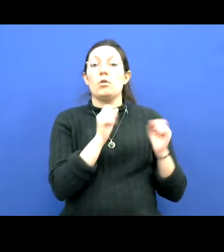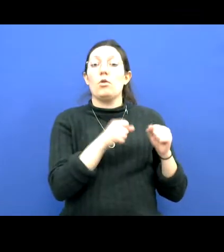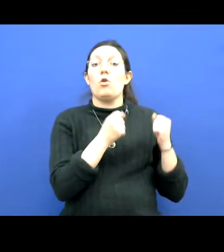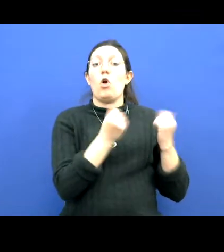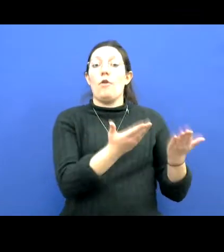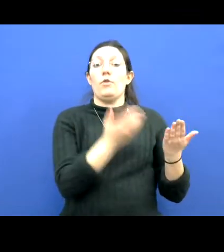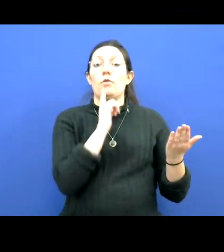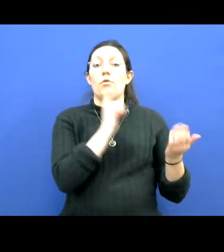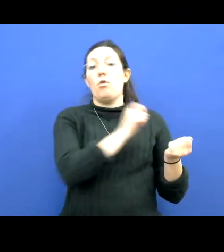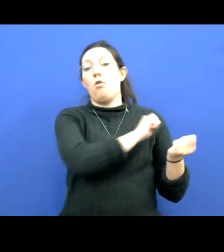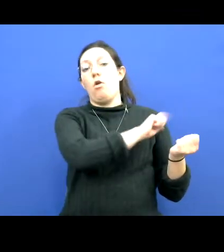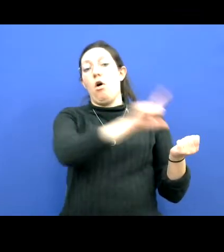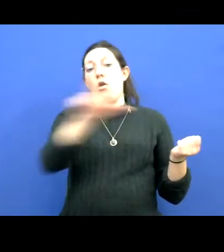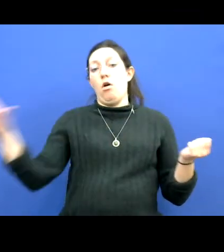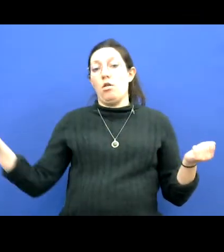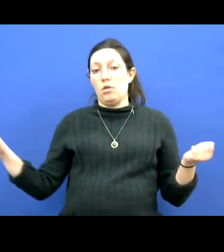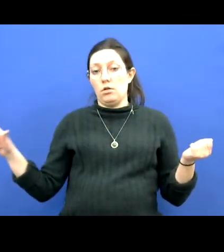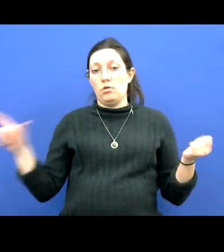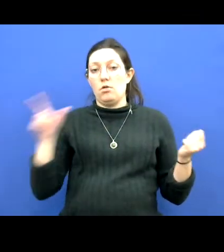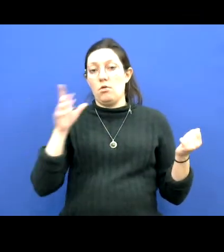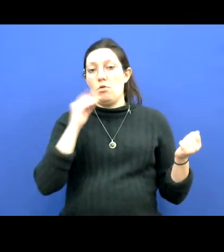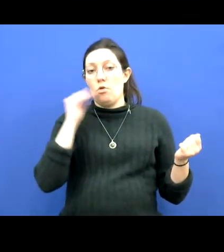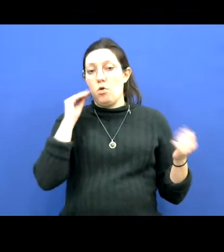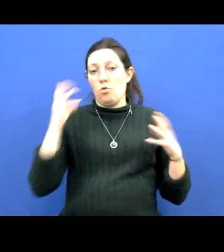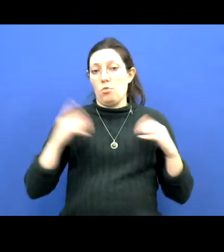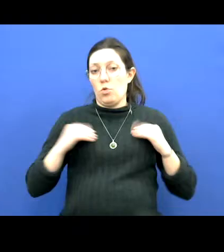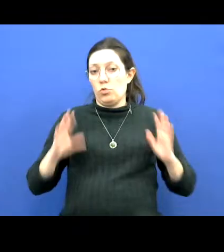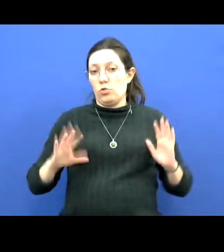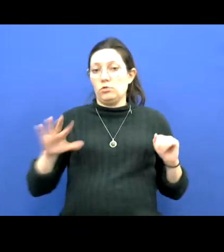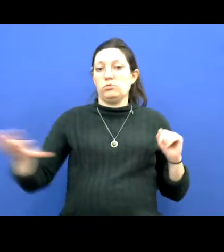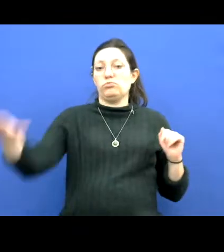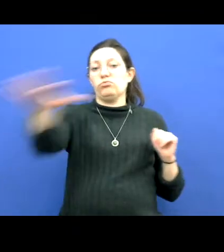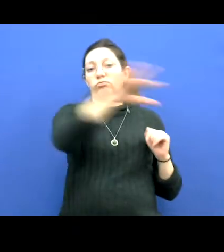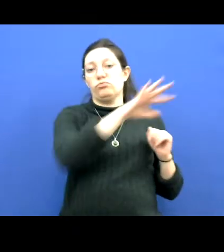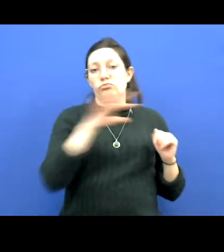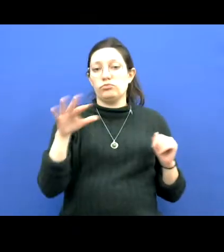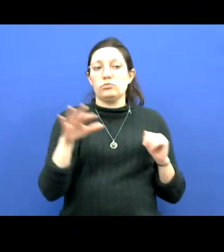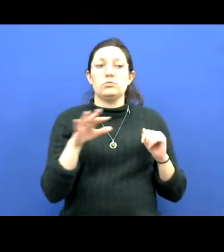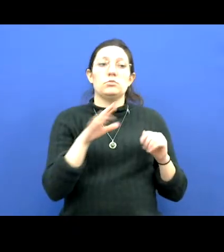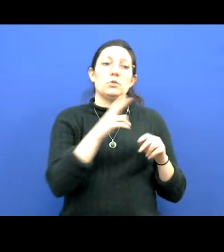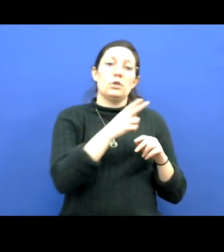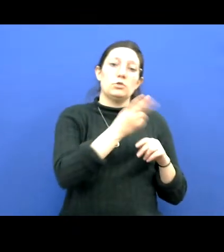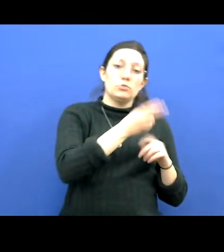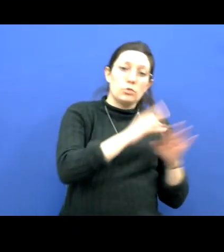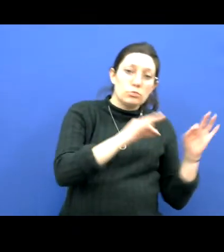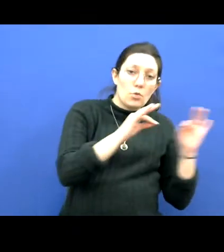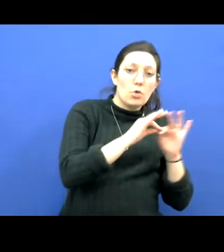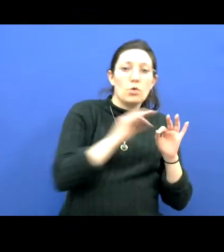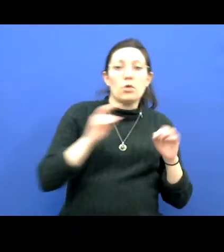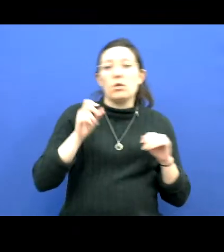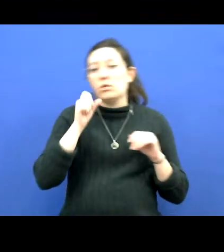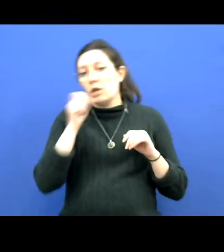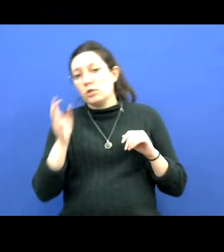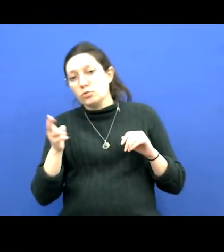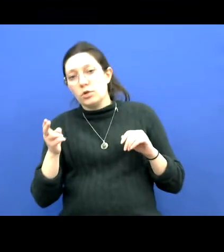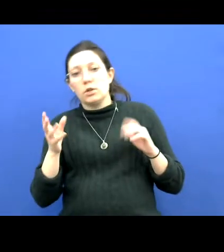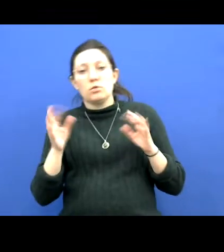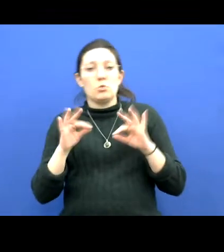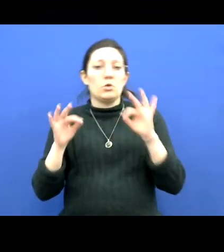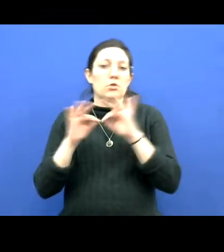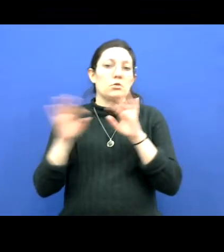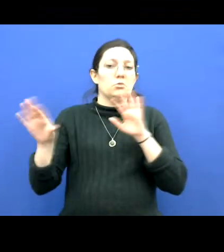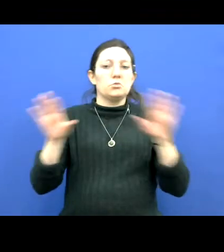all the homeowners, even those with the historic homes, a way to reduce